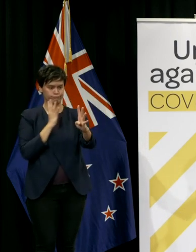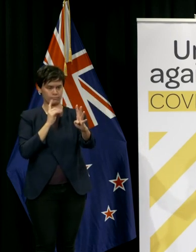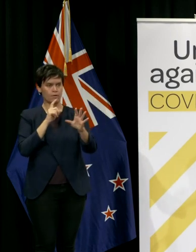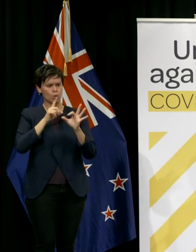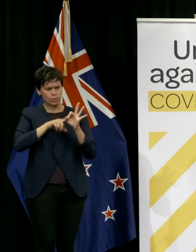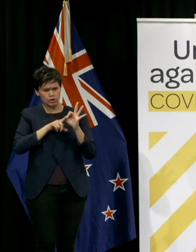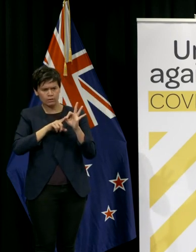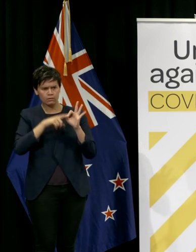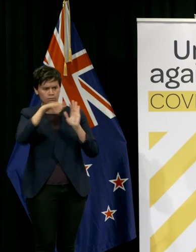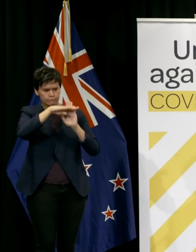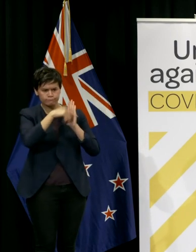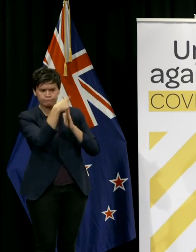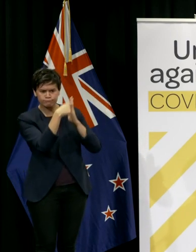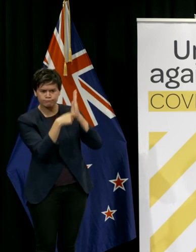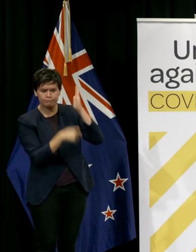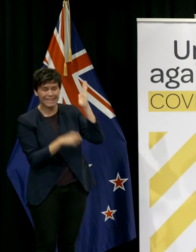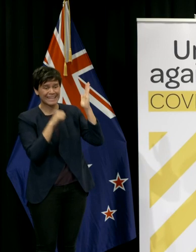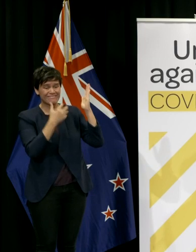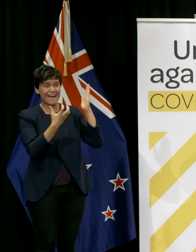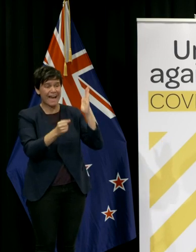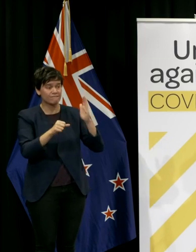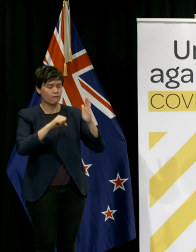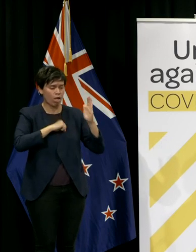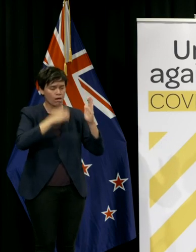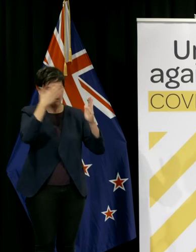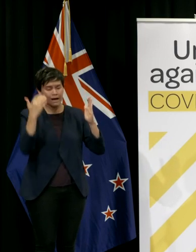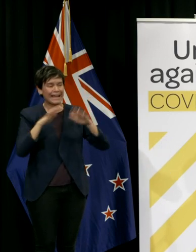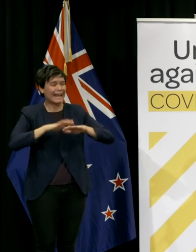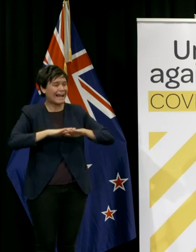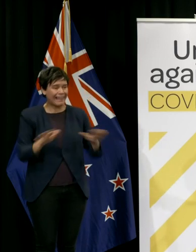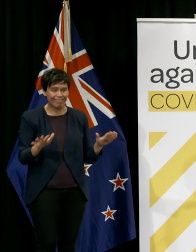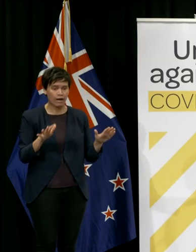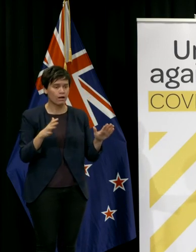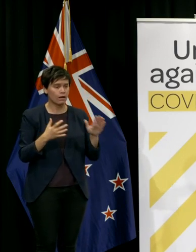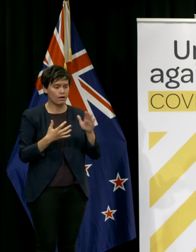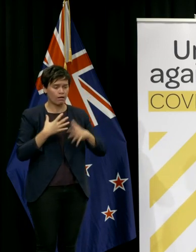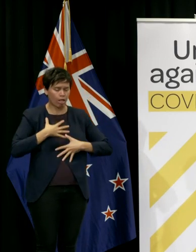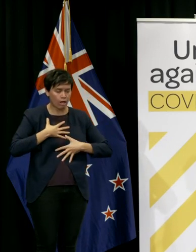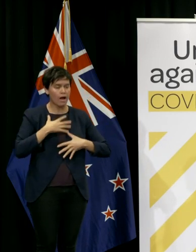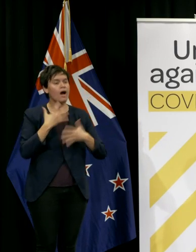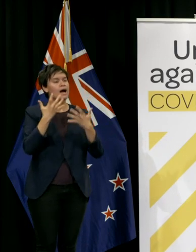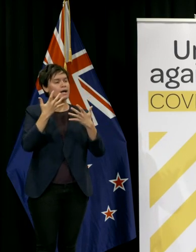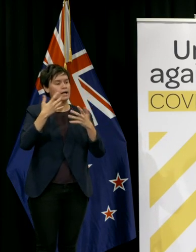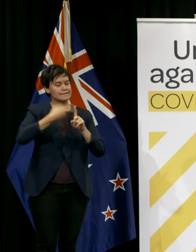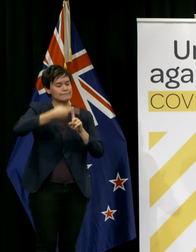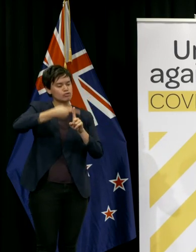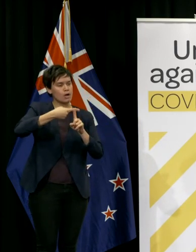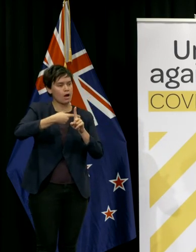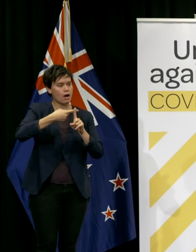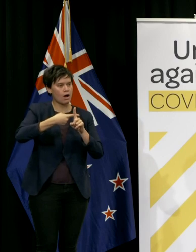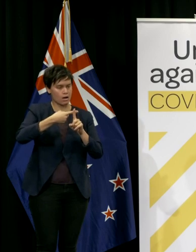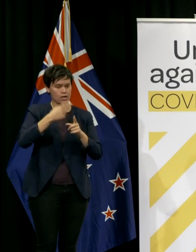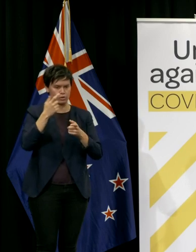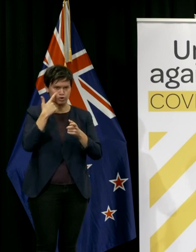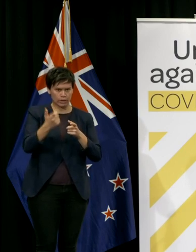questions, and anyone who has any symptoms has had a health assessment, a temperature check, and some have been tested, and that continues today.